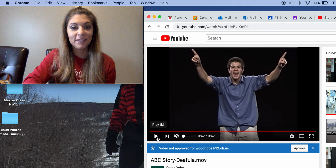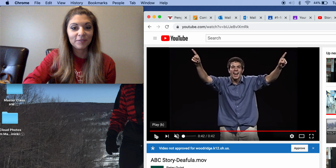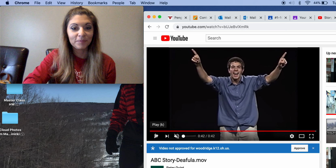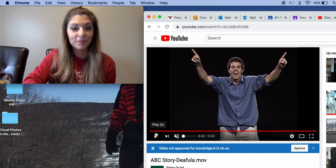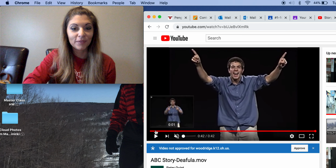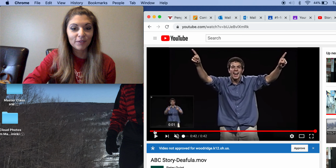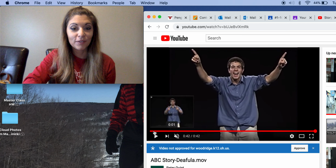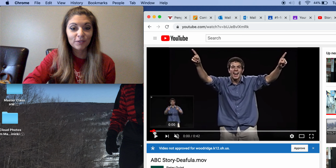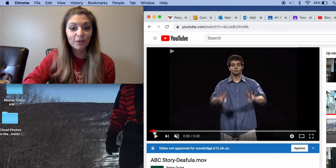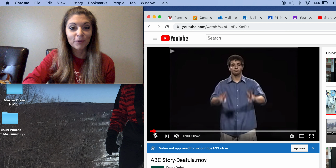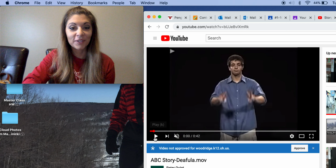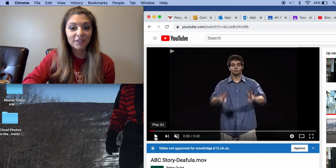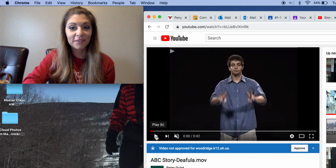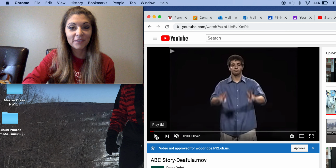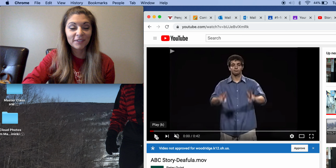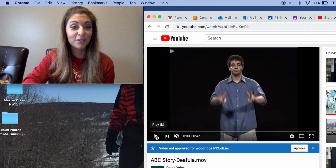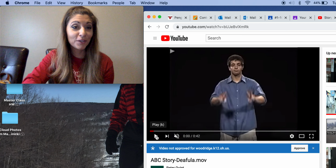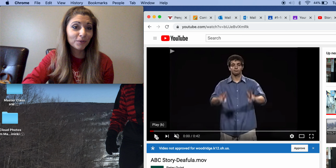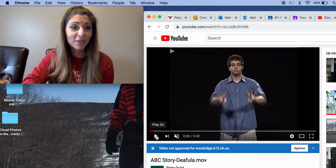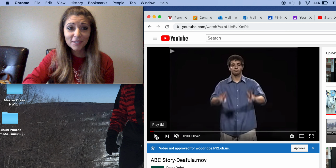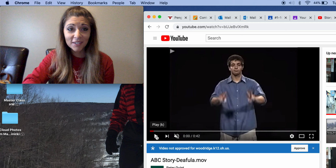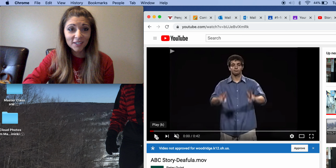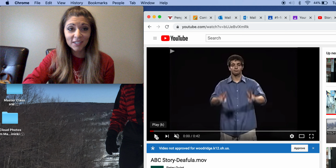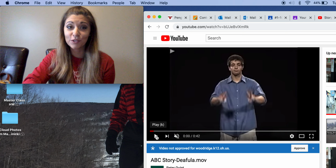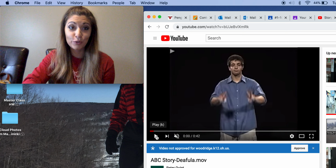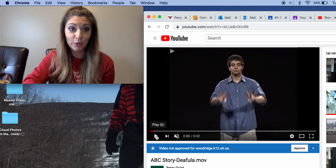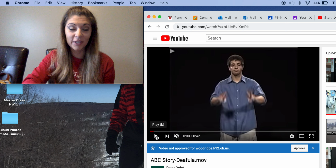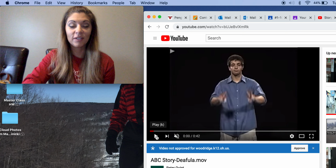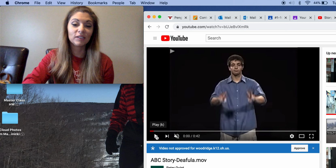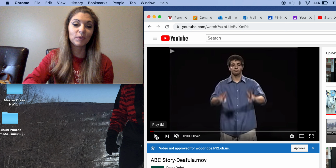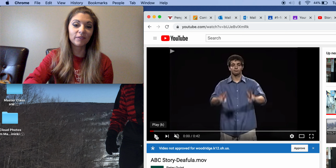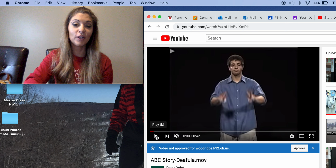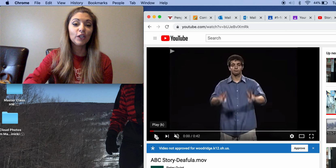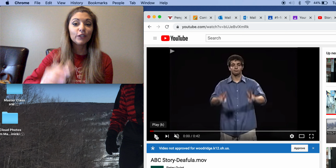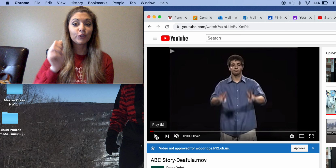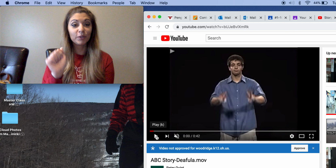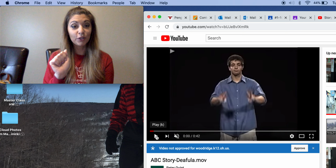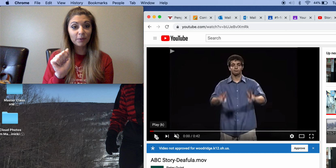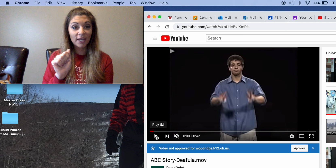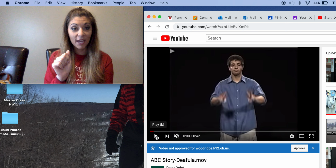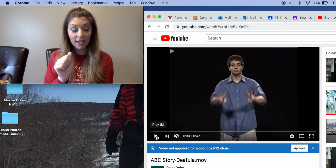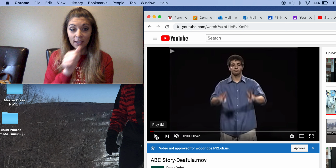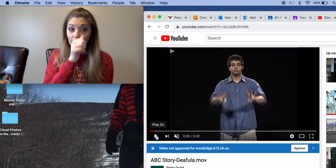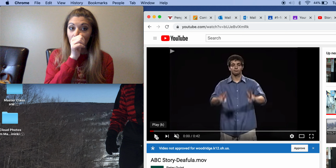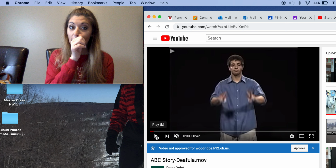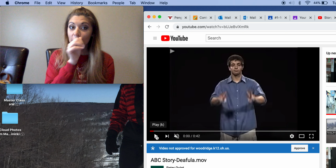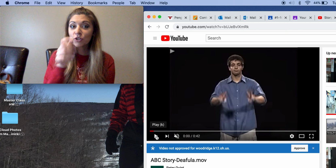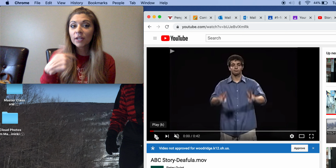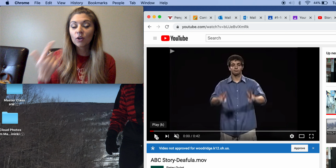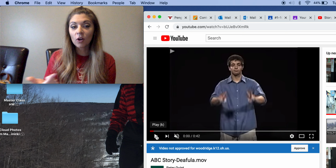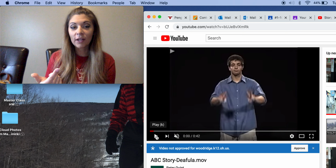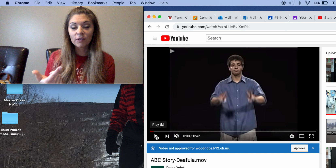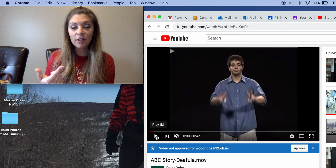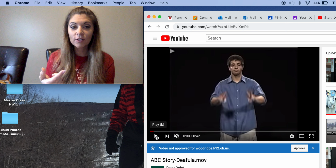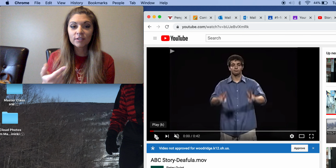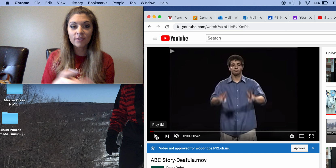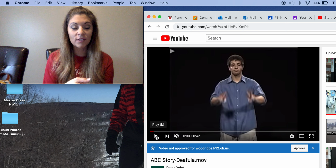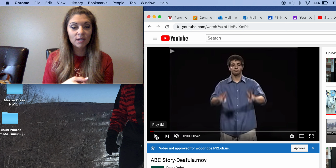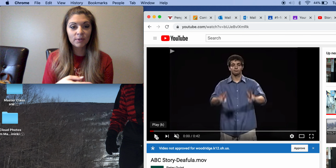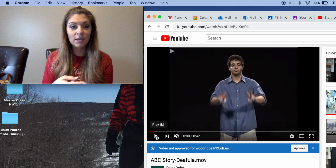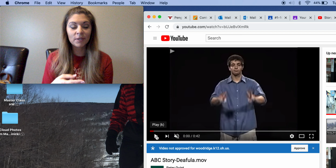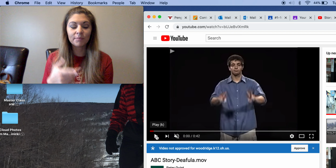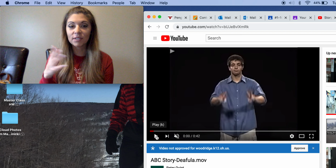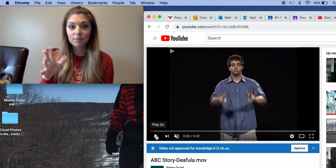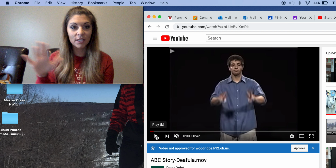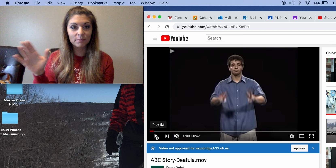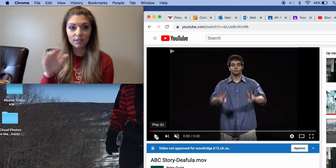Okay, so it's cute, it's silly, it's a story, whatever. So we start with A, and I'm going to try to call out the letters and then say